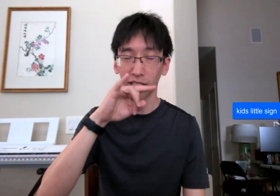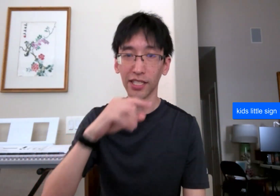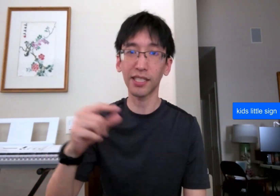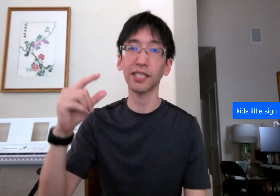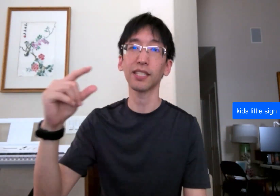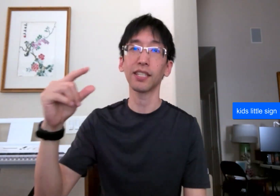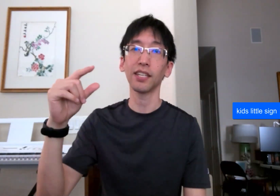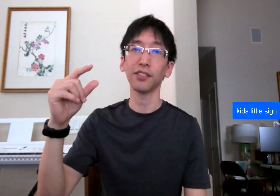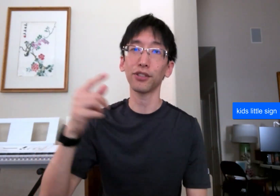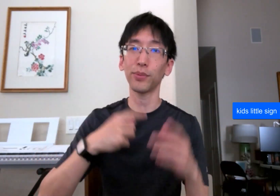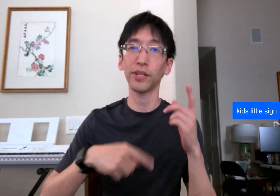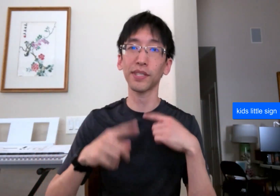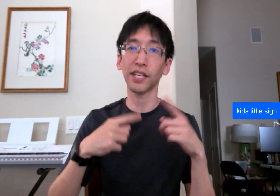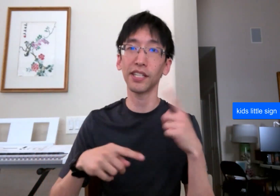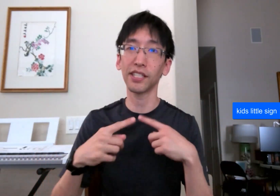teaching the kids a little bit of sign.